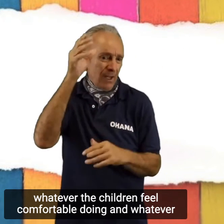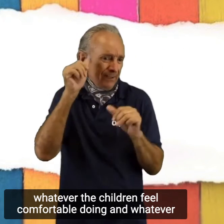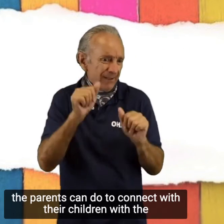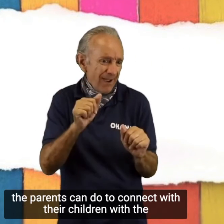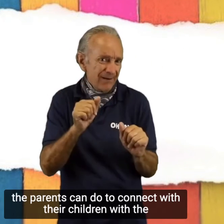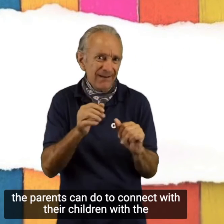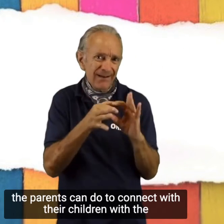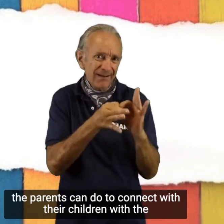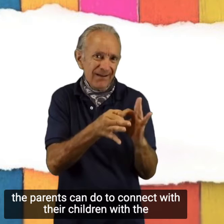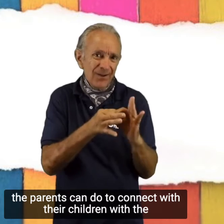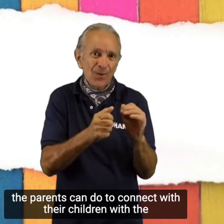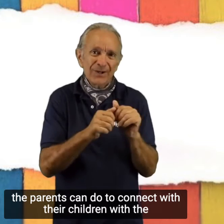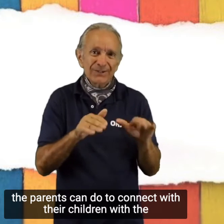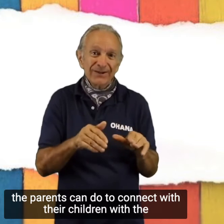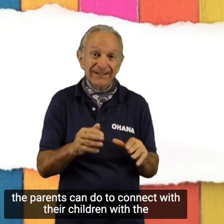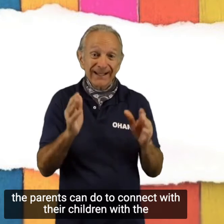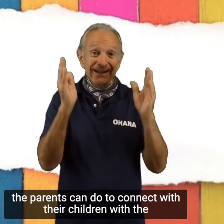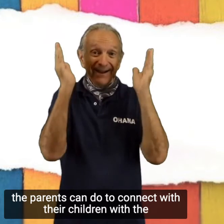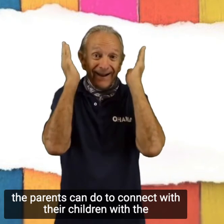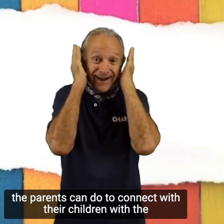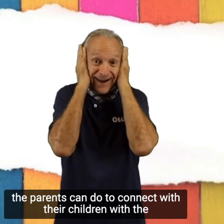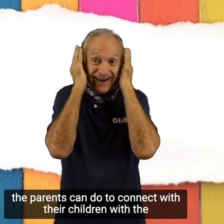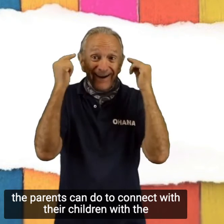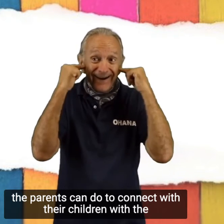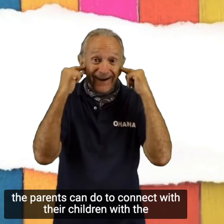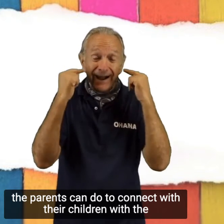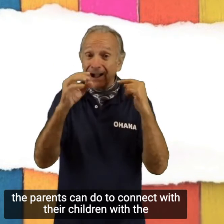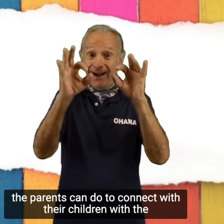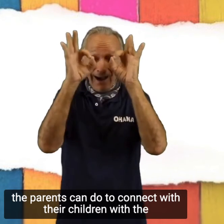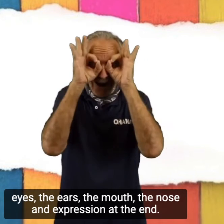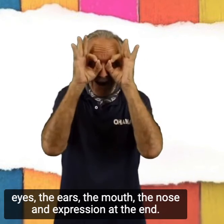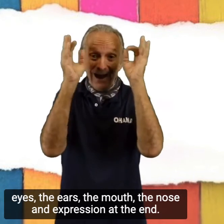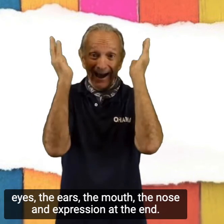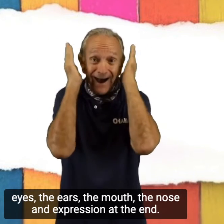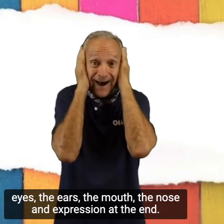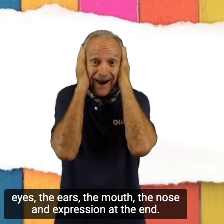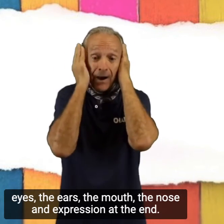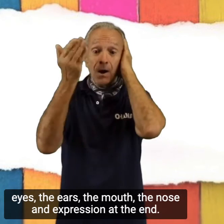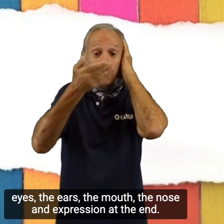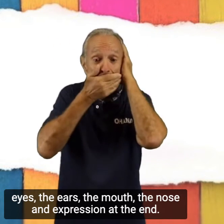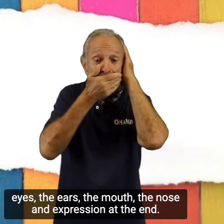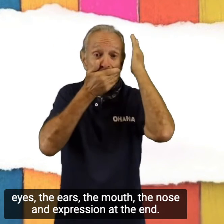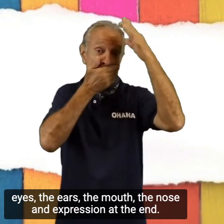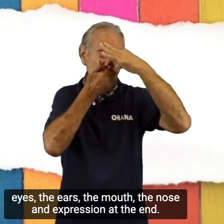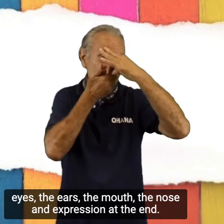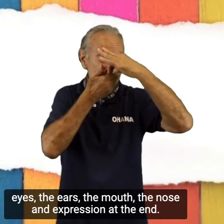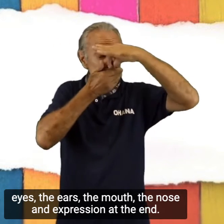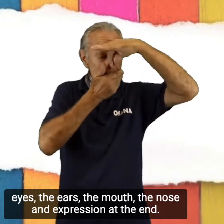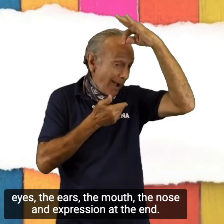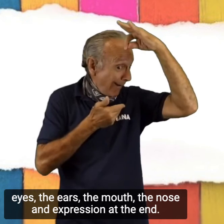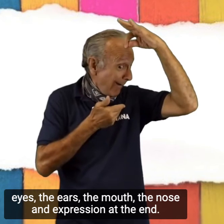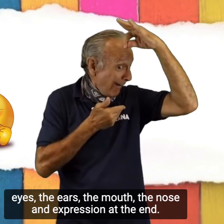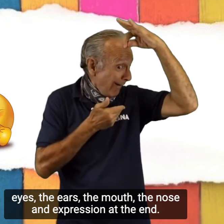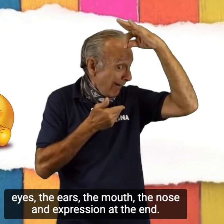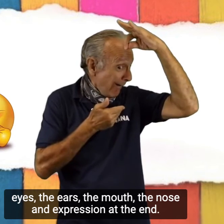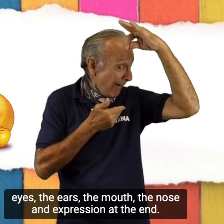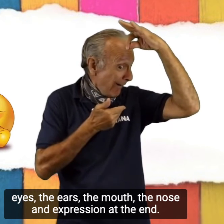the parents can do to connect with their children, with the eyes, the ears, the mouth, the nose, and an expression at the end.